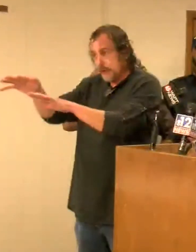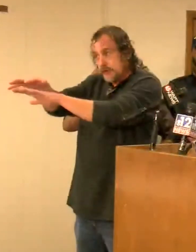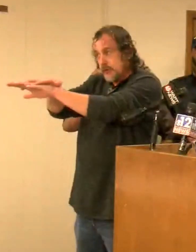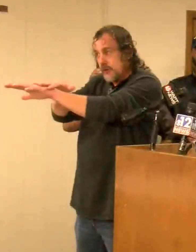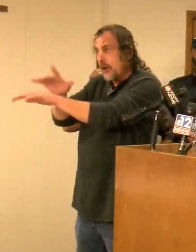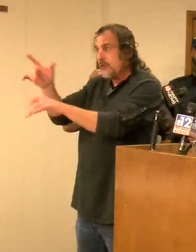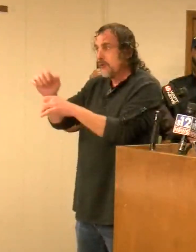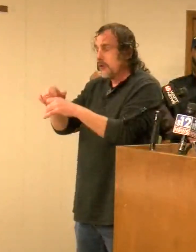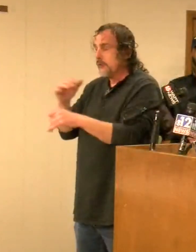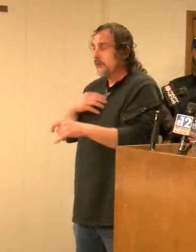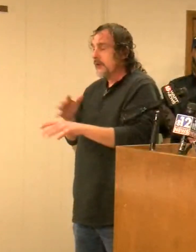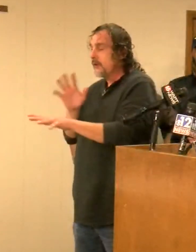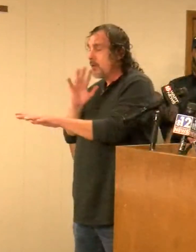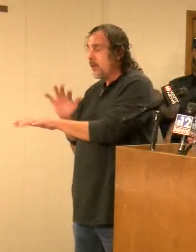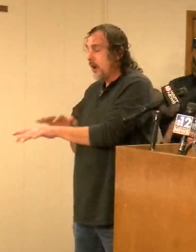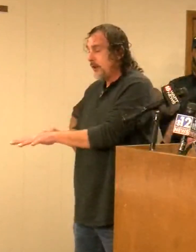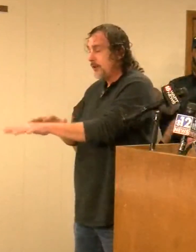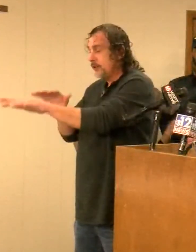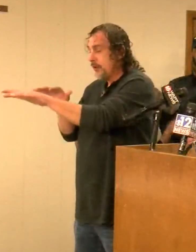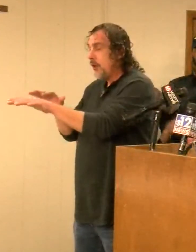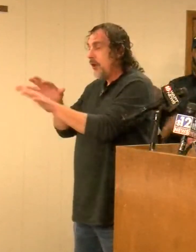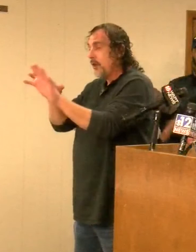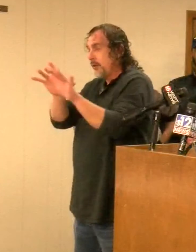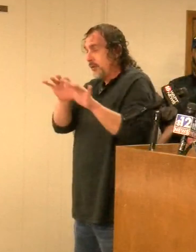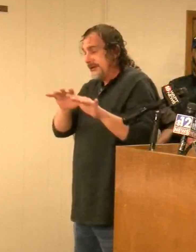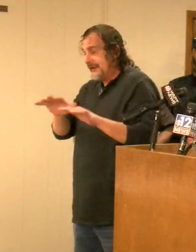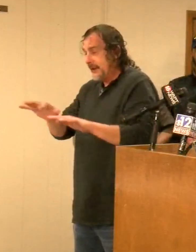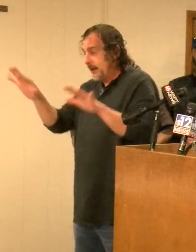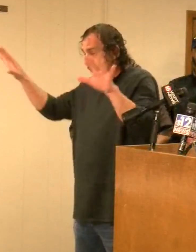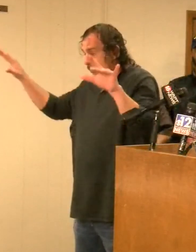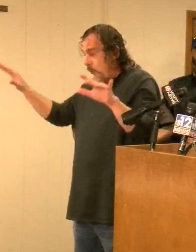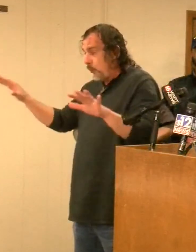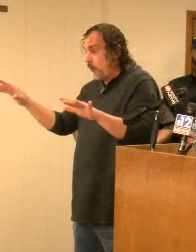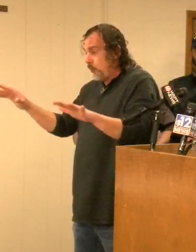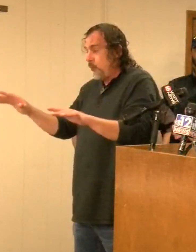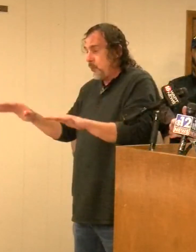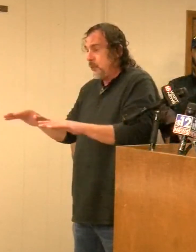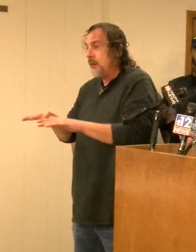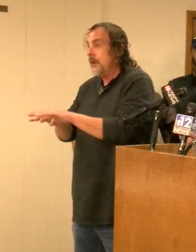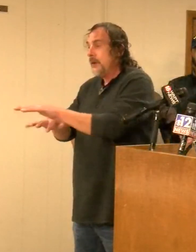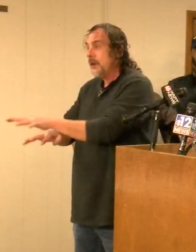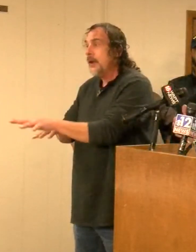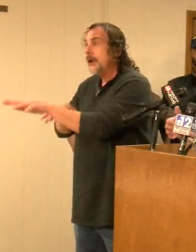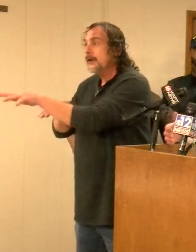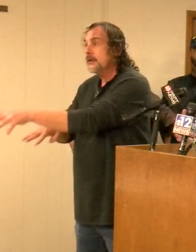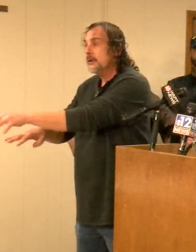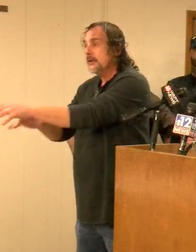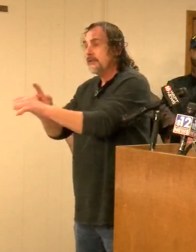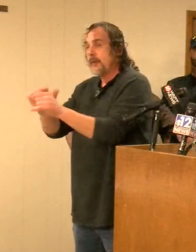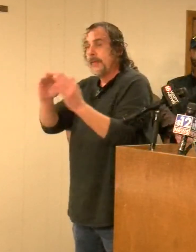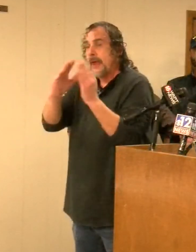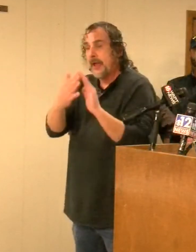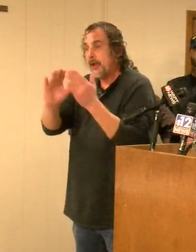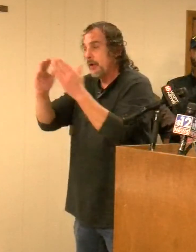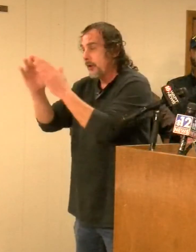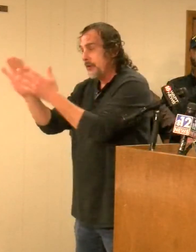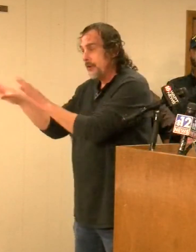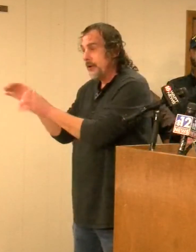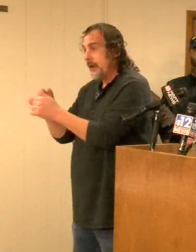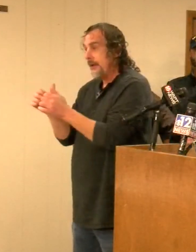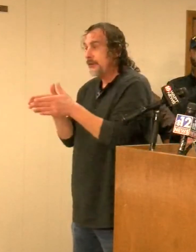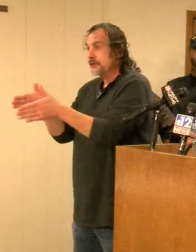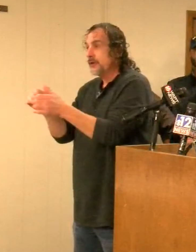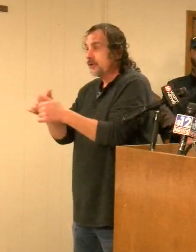see the floodwaters recede from the storage areas Mari talked about, and also from the subdivisions and the streets. It's going to be a